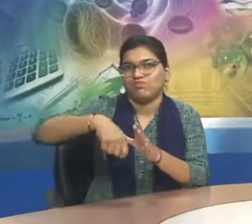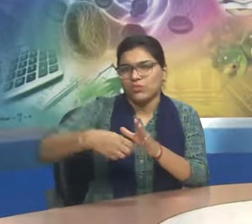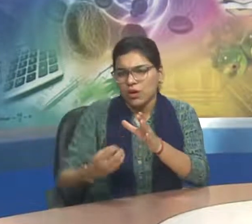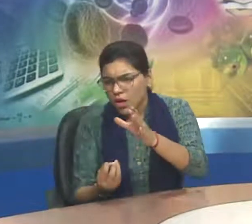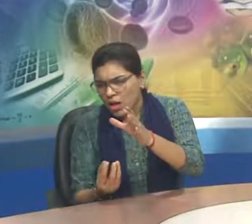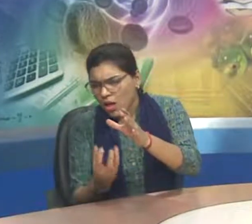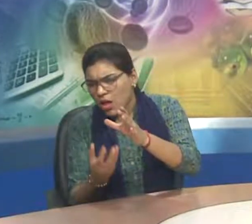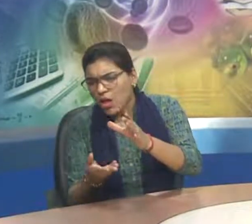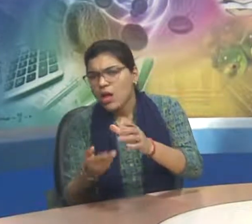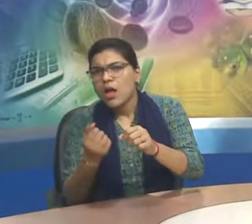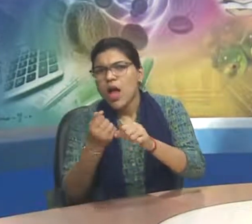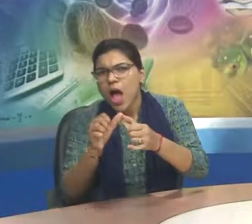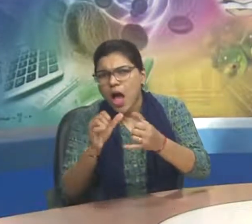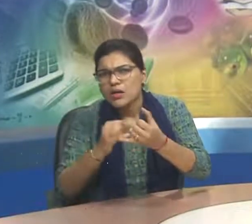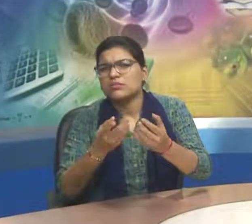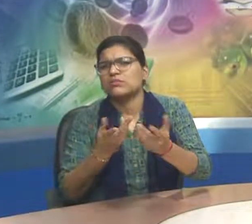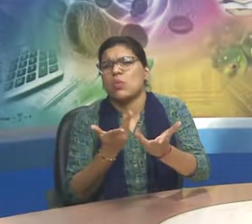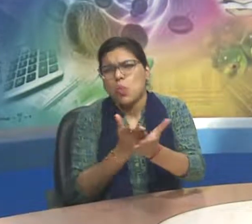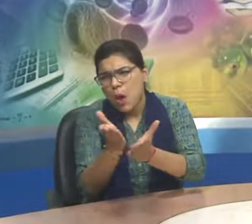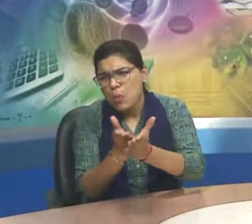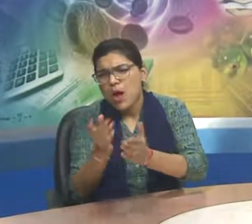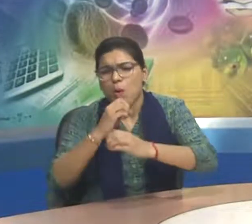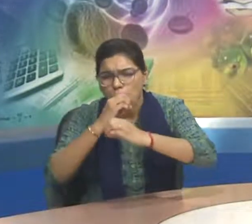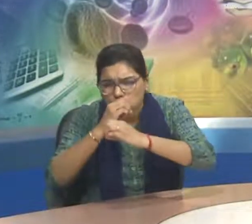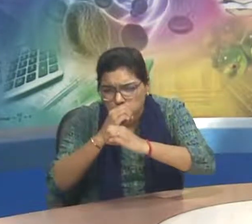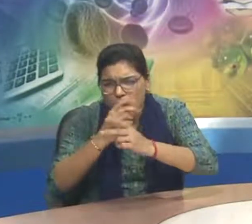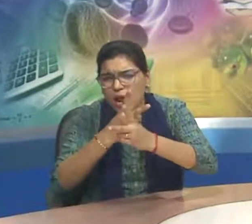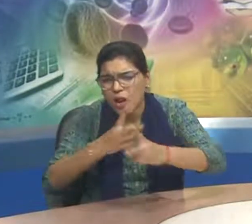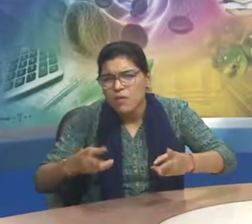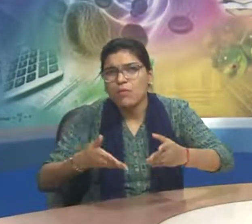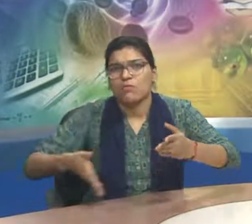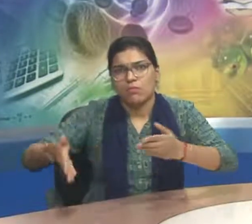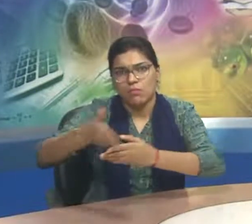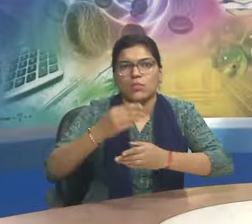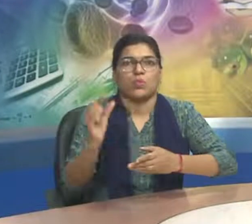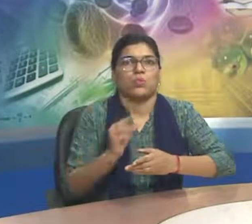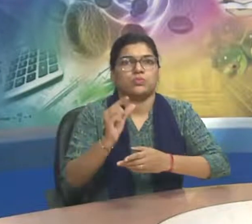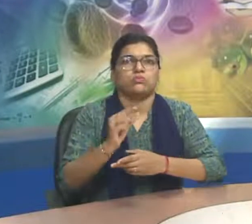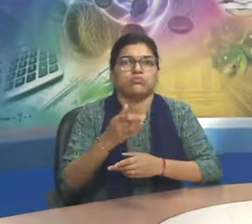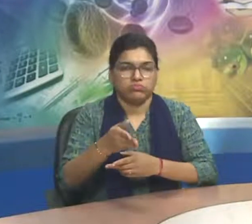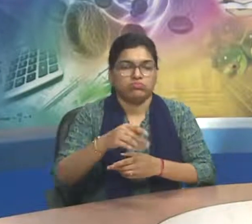that we use coal for the cooking purpose as a fuel,